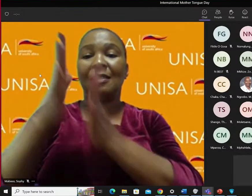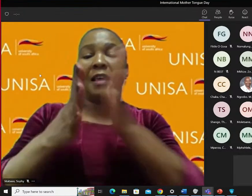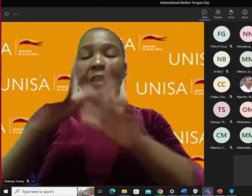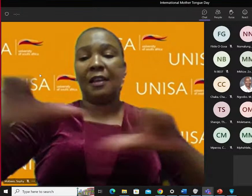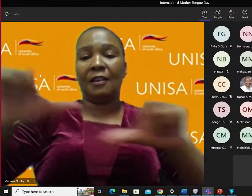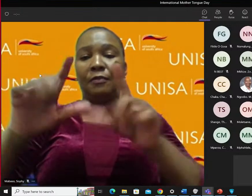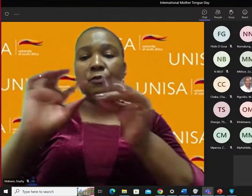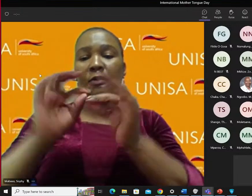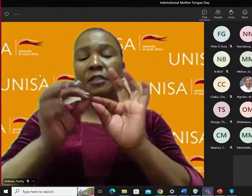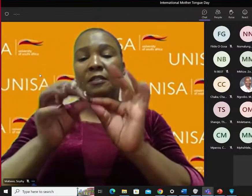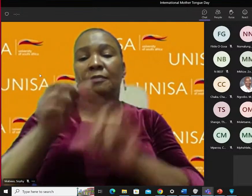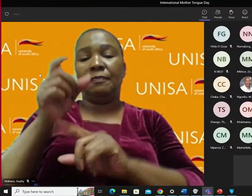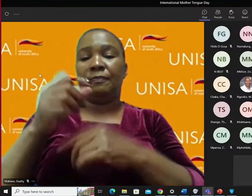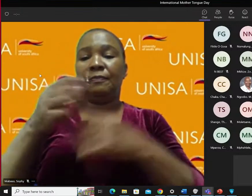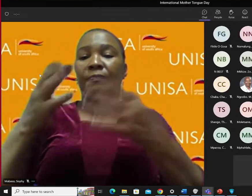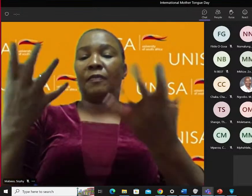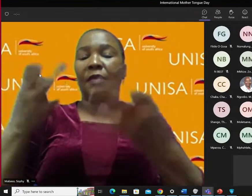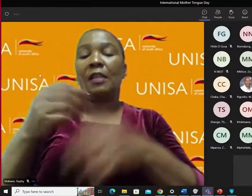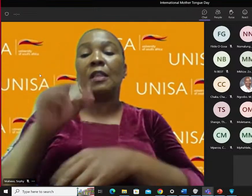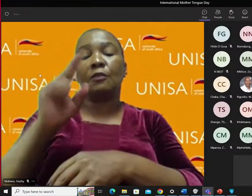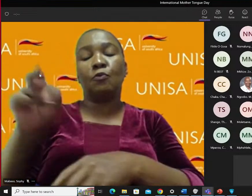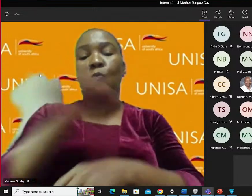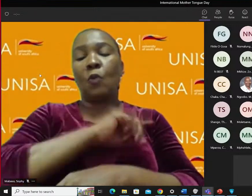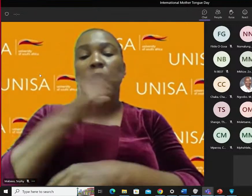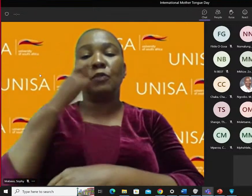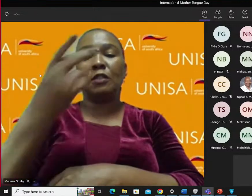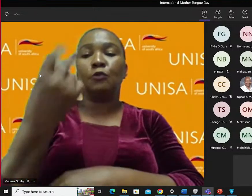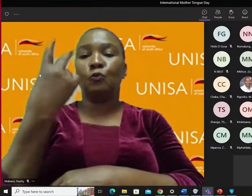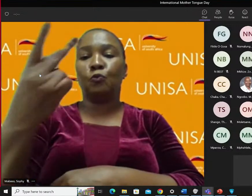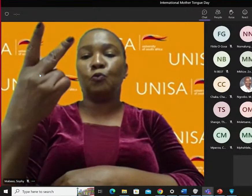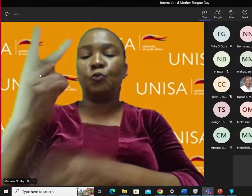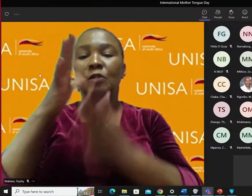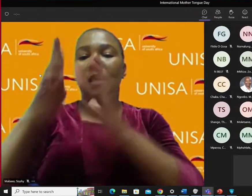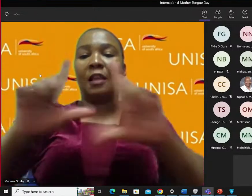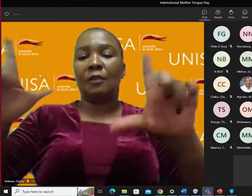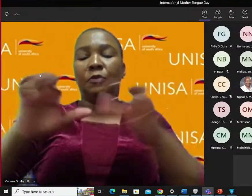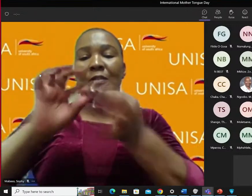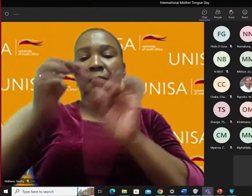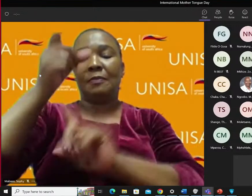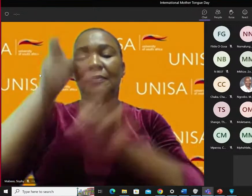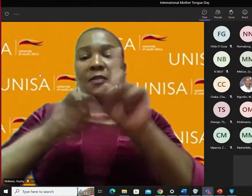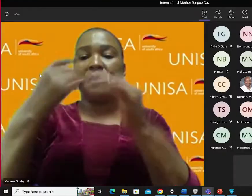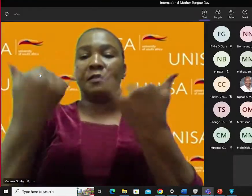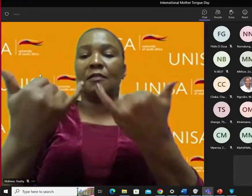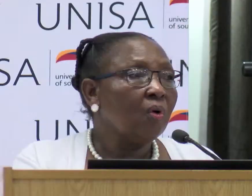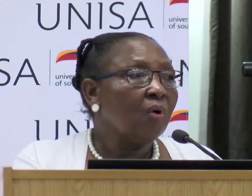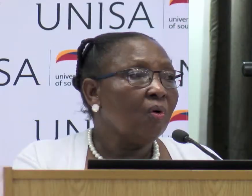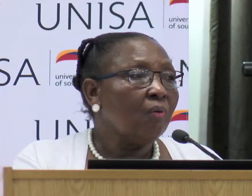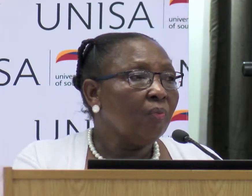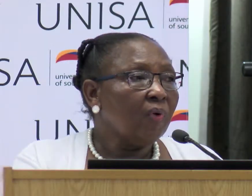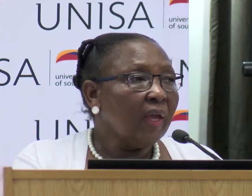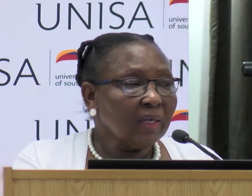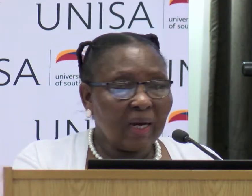see 2 sign language interpreters today. We want to